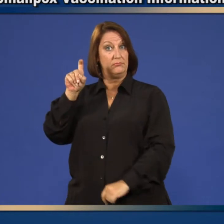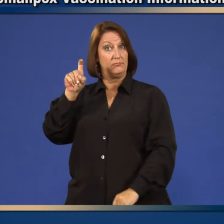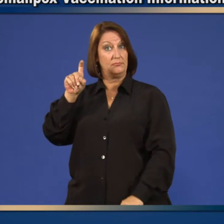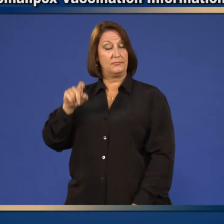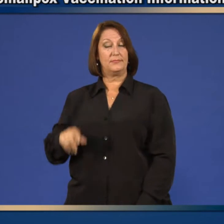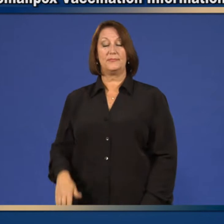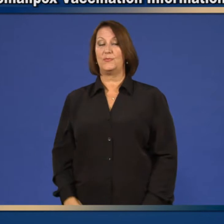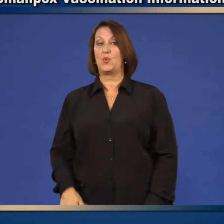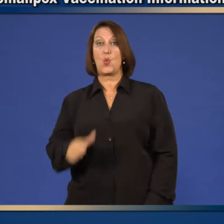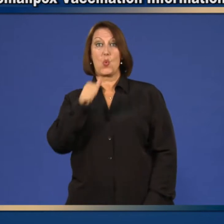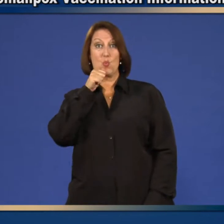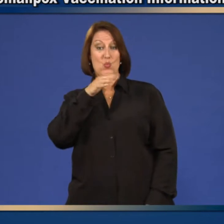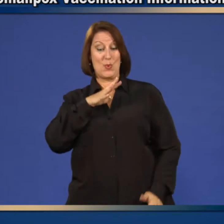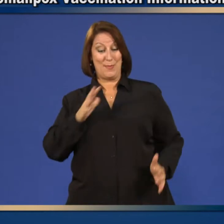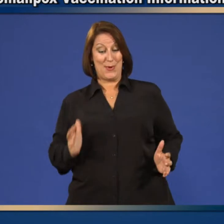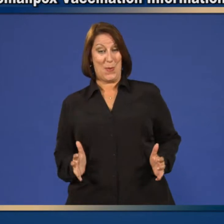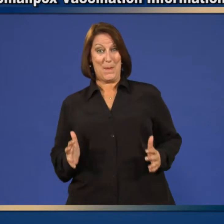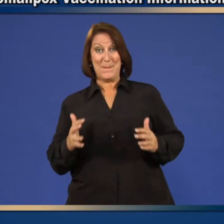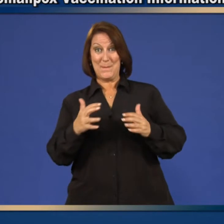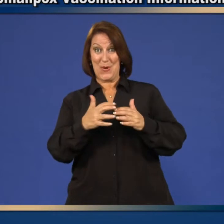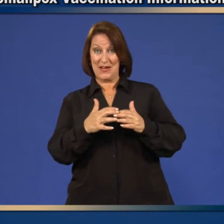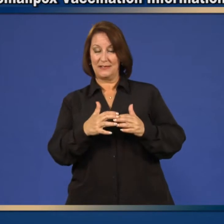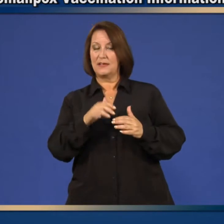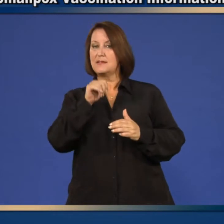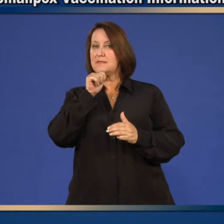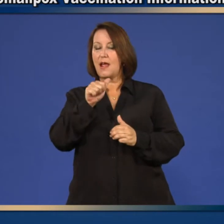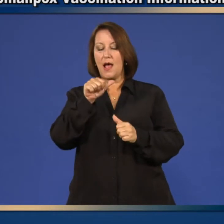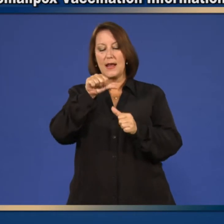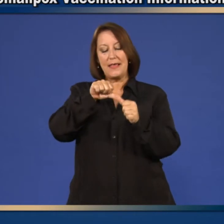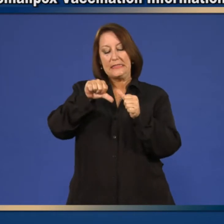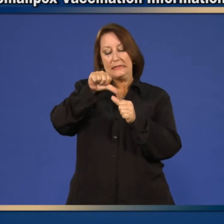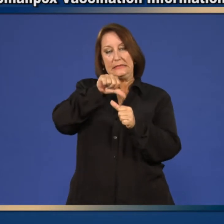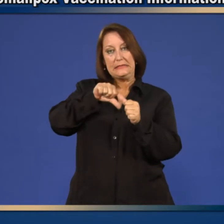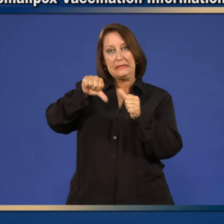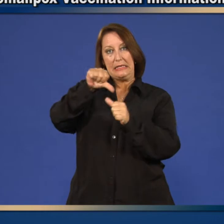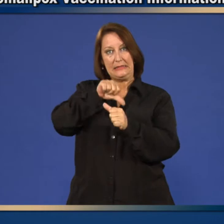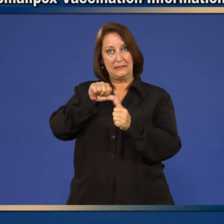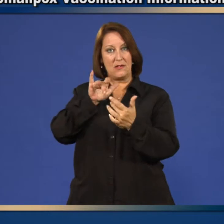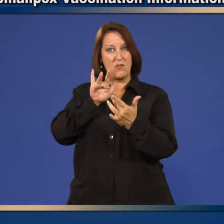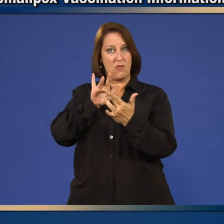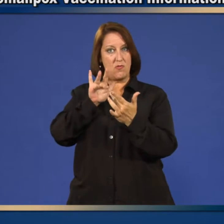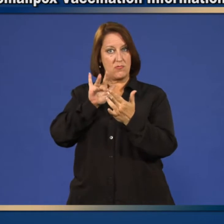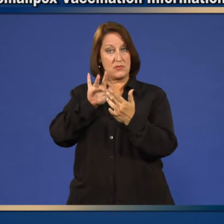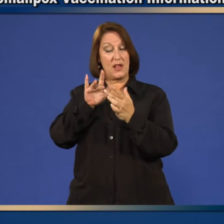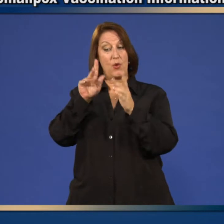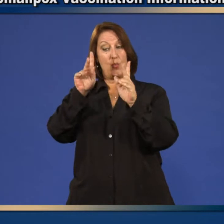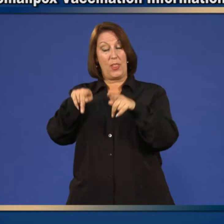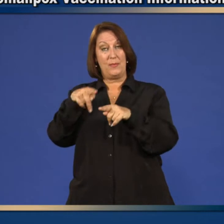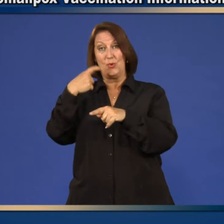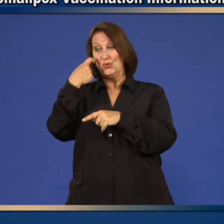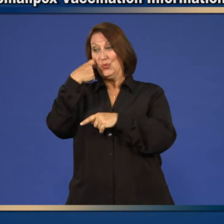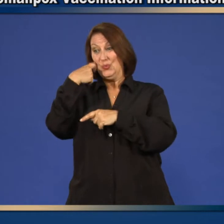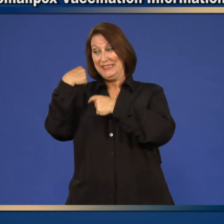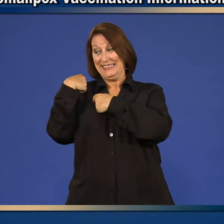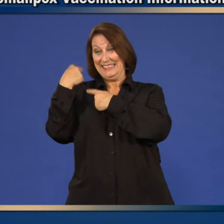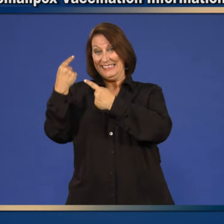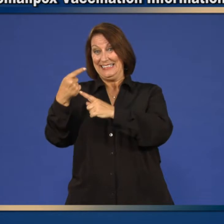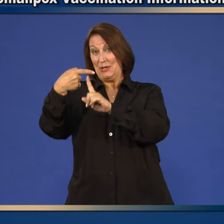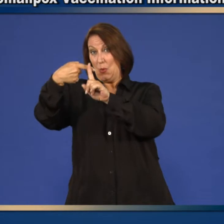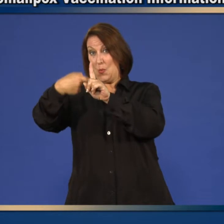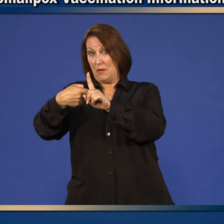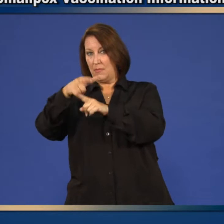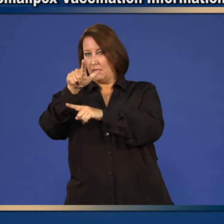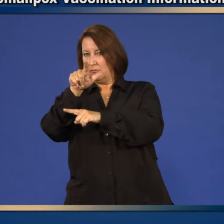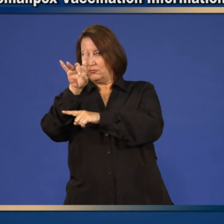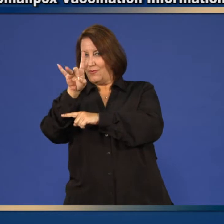Women who are pregnant should not have close contact with anyone who has recently, within the last